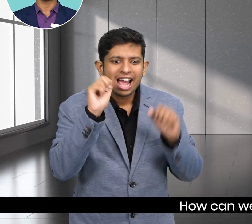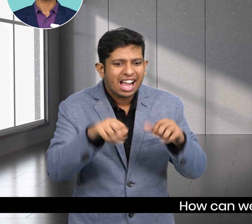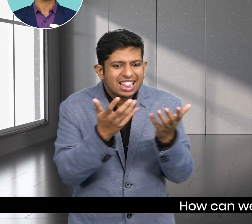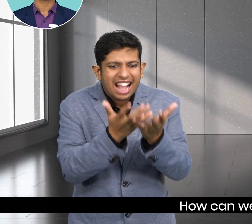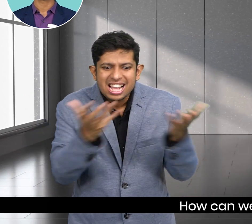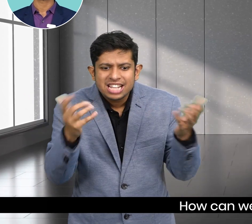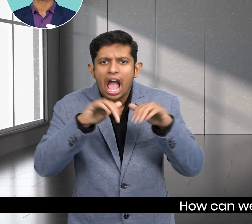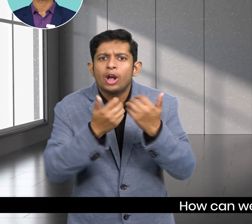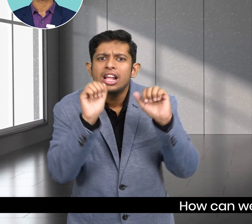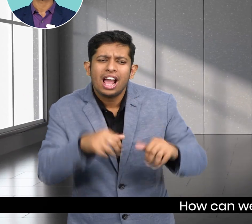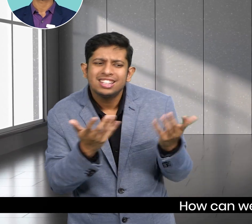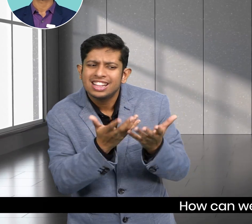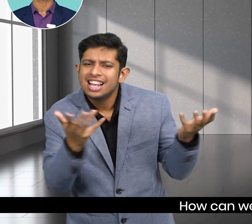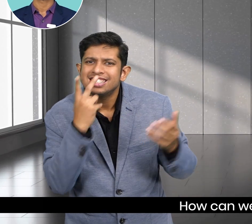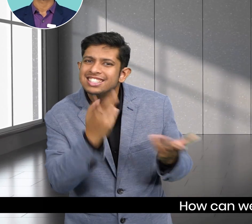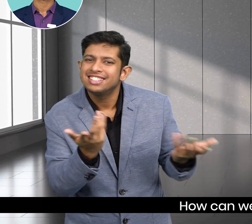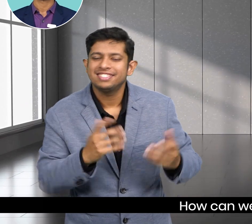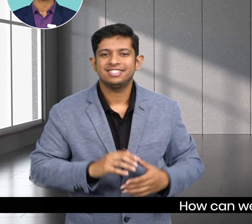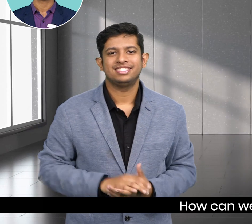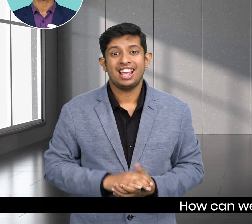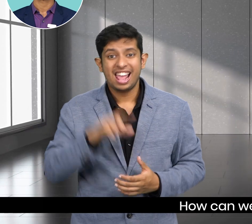see objects.